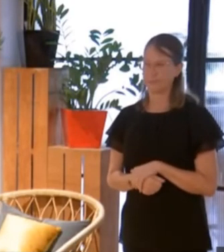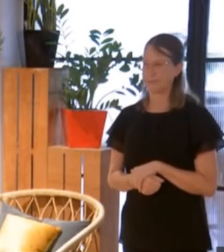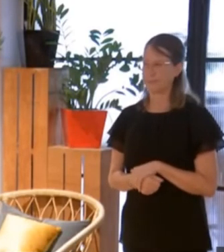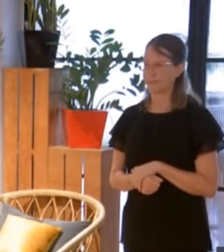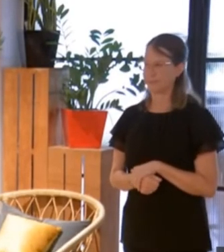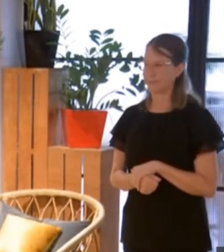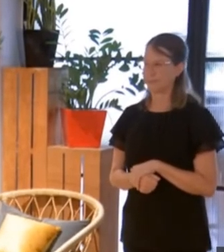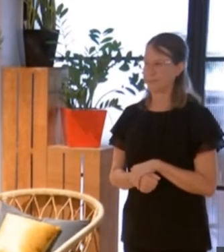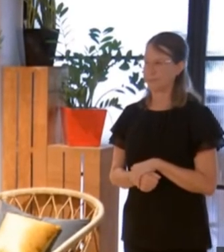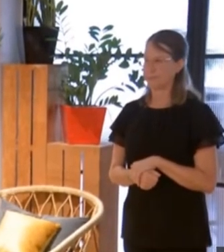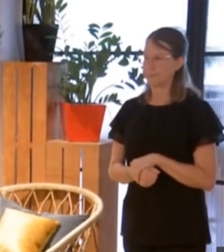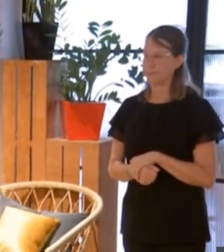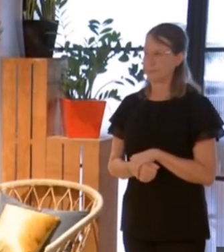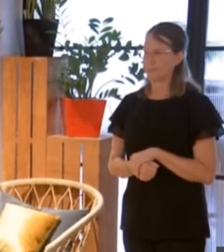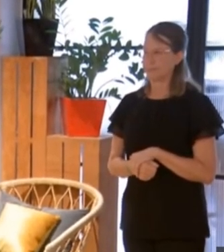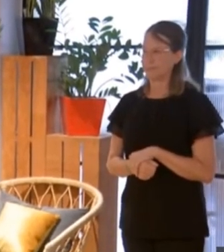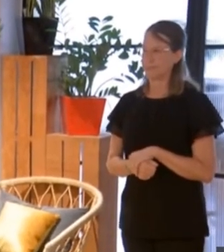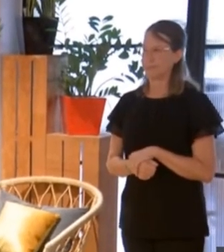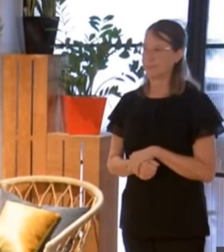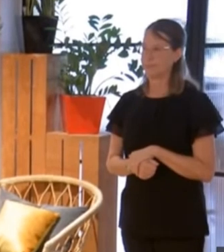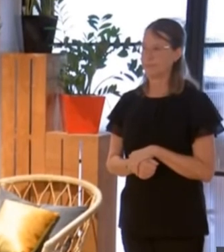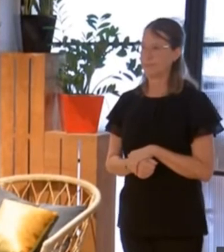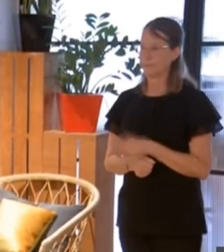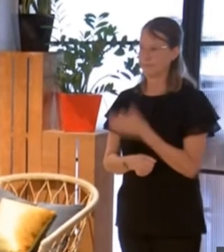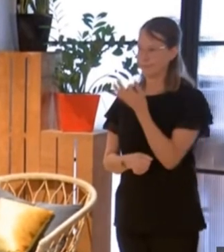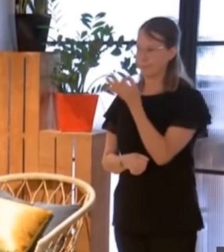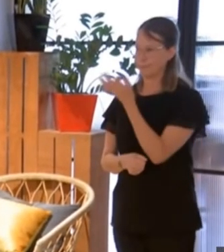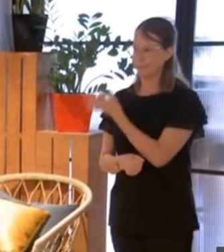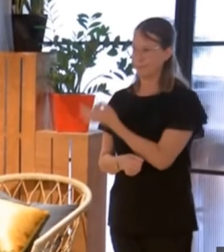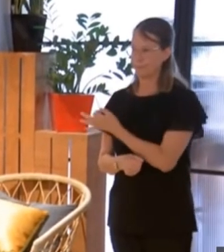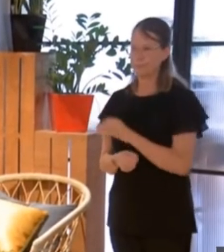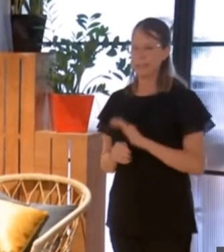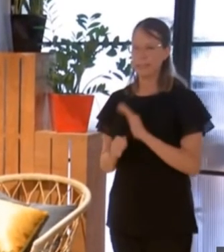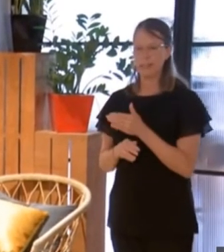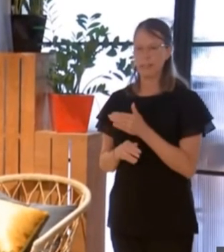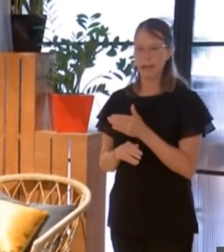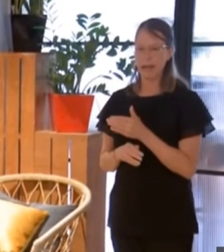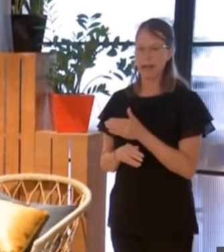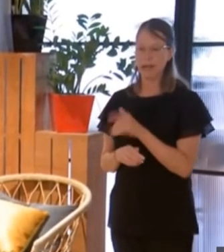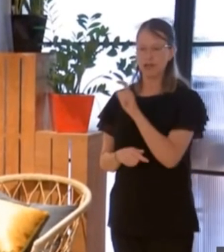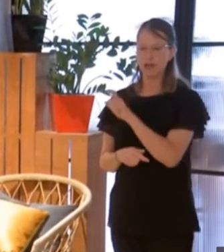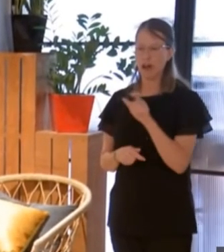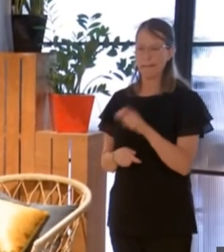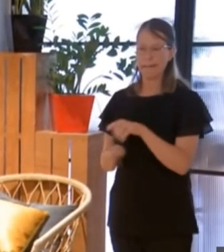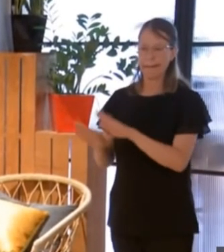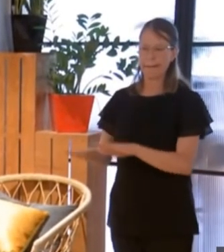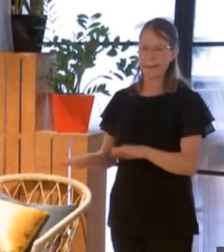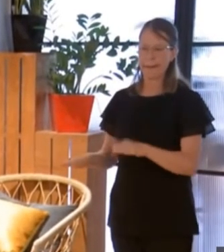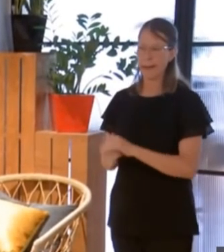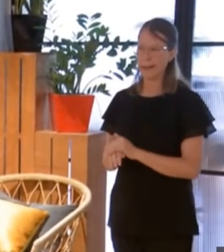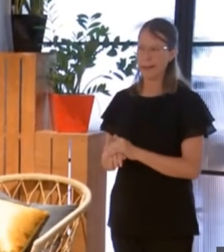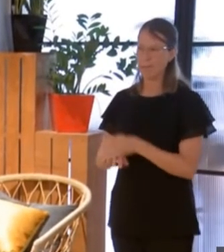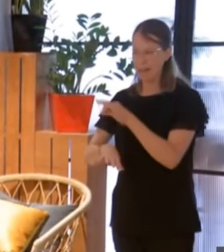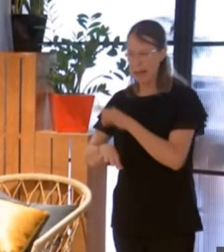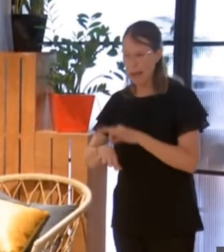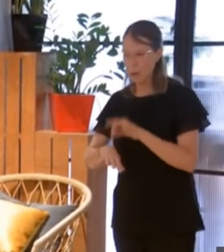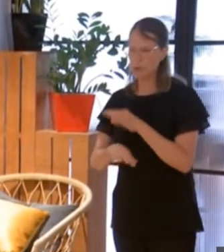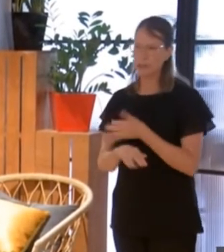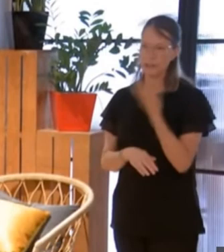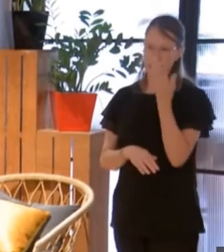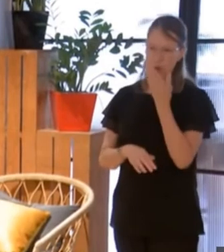Thank you. Sorry to delay everybody. Just on the issue of the childcare hours, school